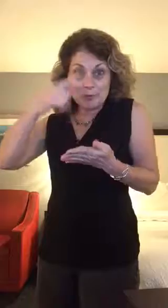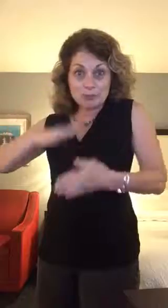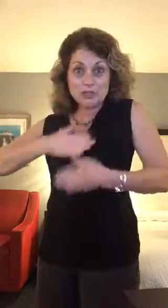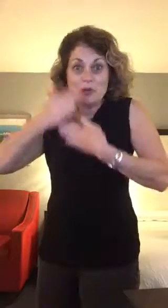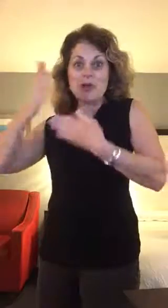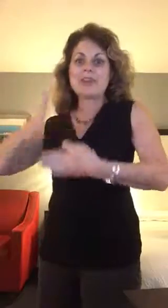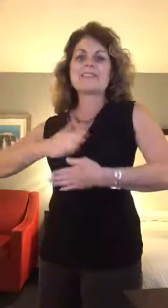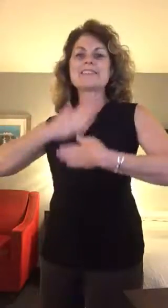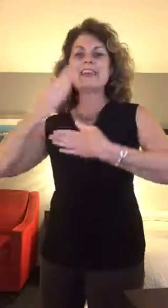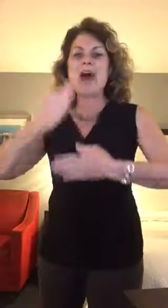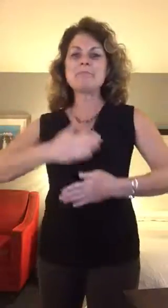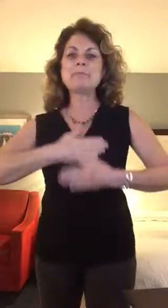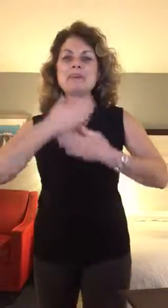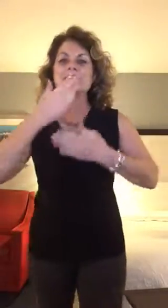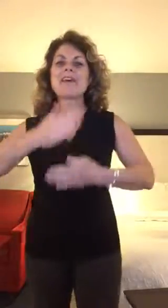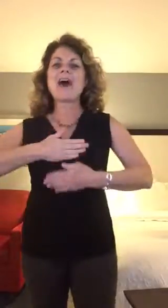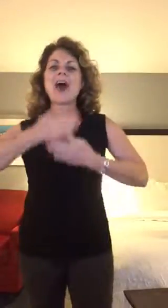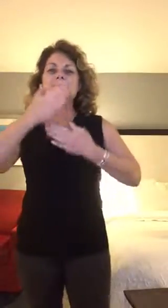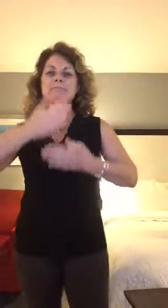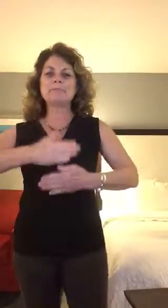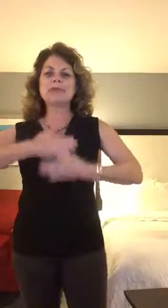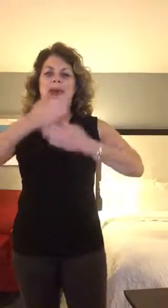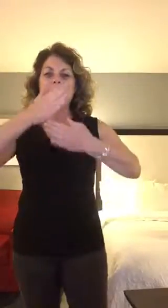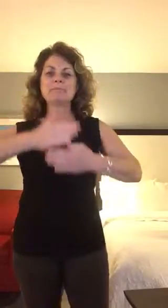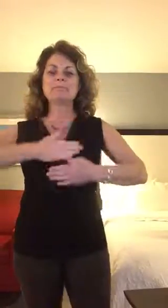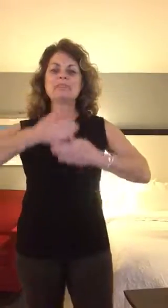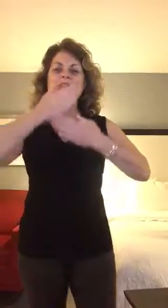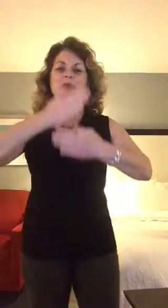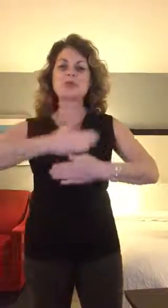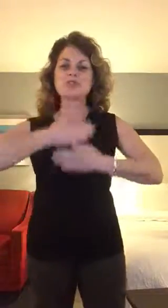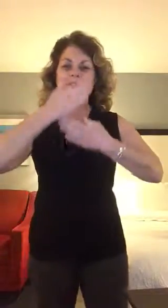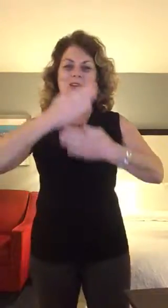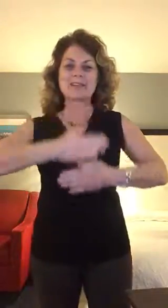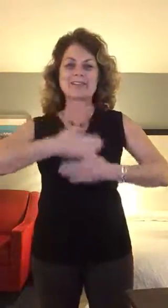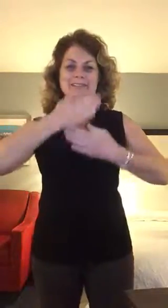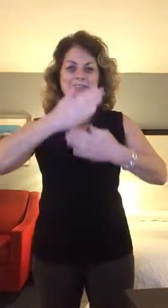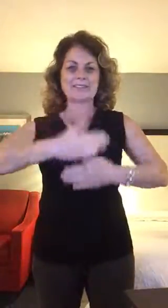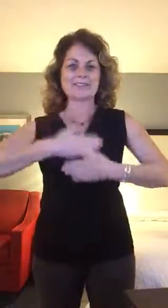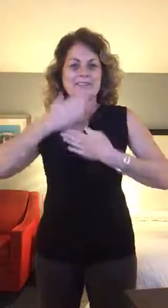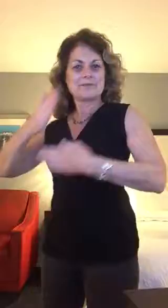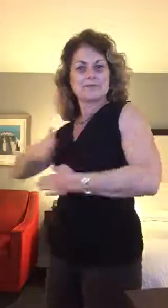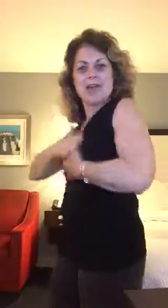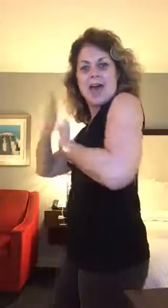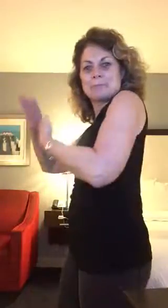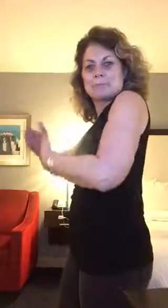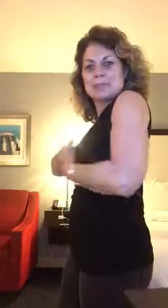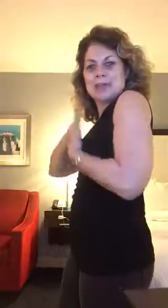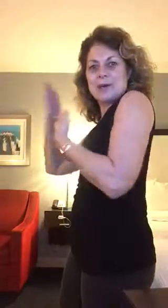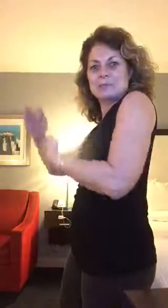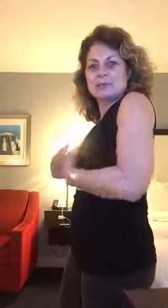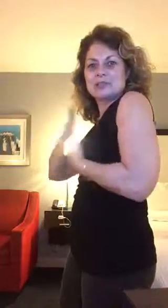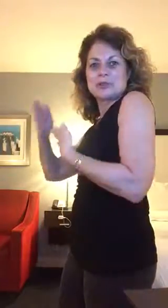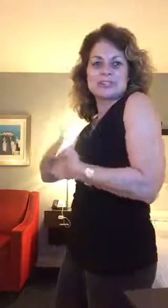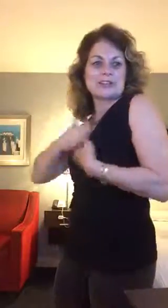for joy. This is happy. Happy, happy, joy, joy. Happy, happy, joy, joy.